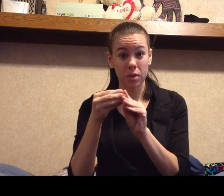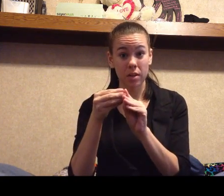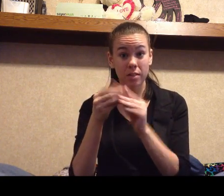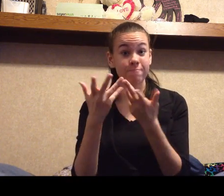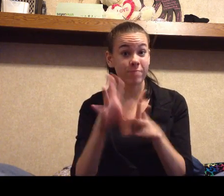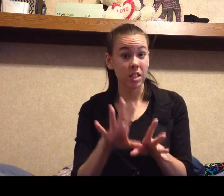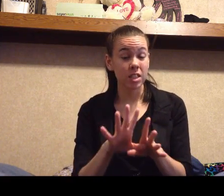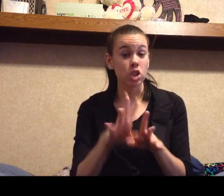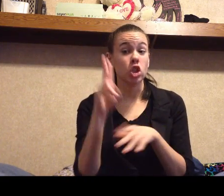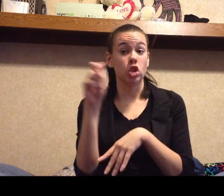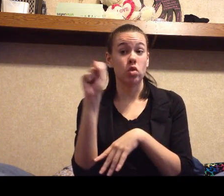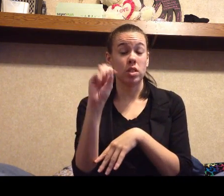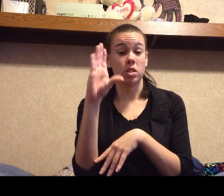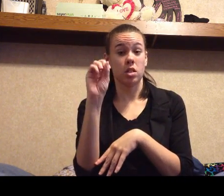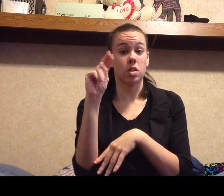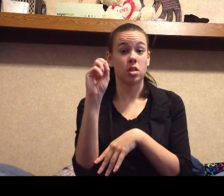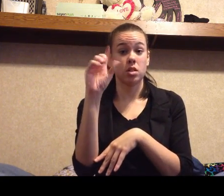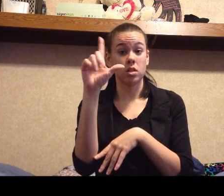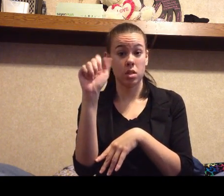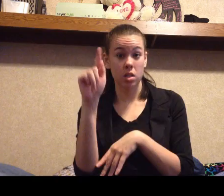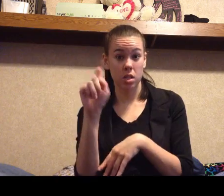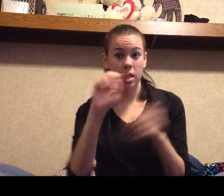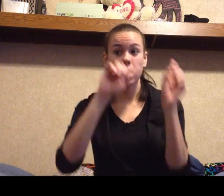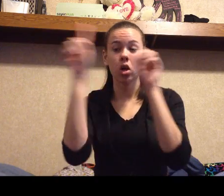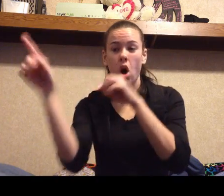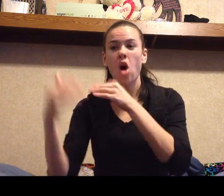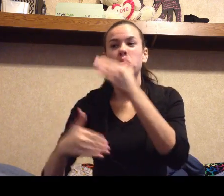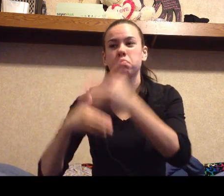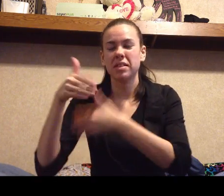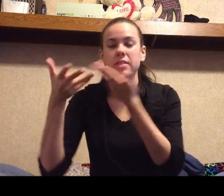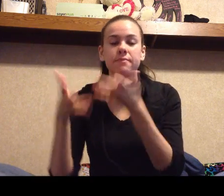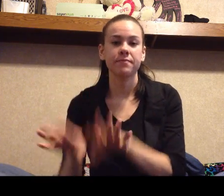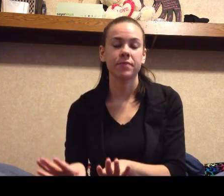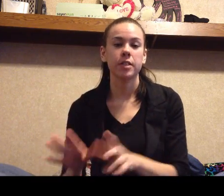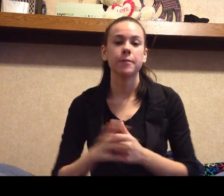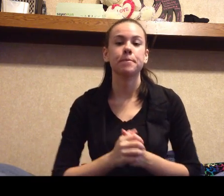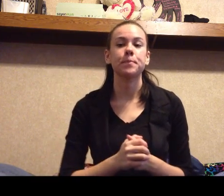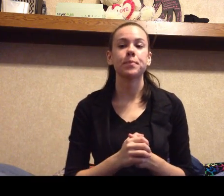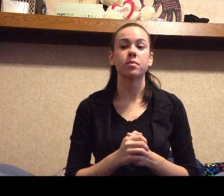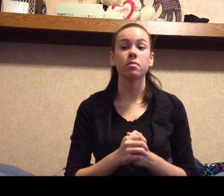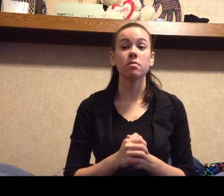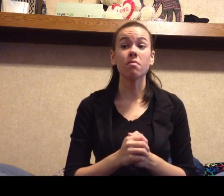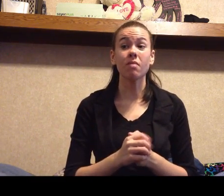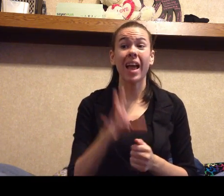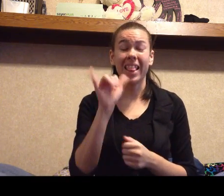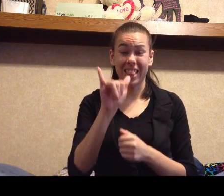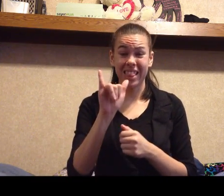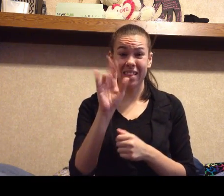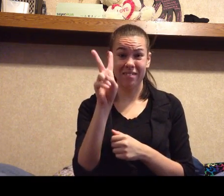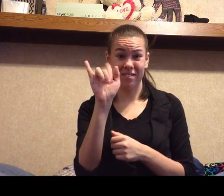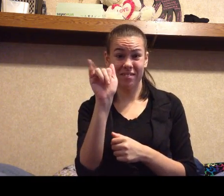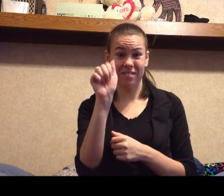complete their processing. Obtaining an immigrant visa number is an essential step in the immigration process.